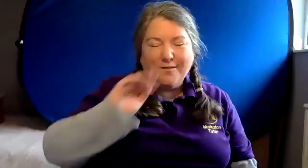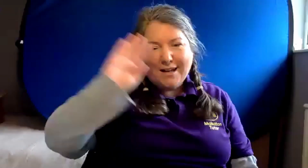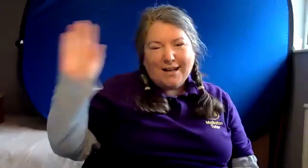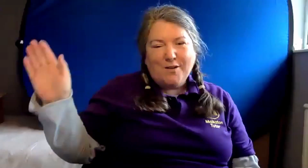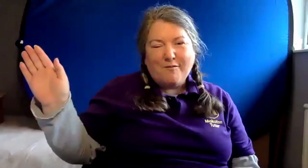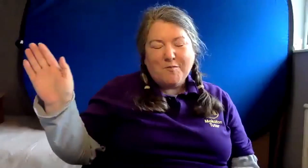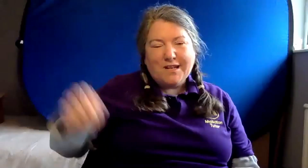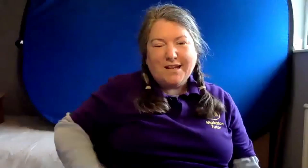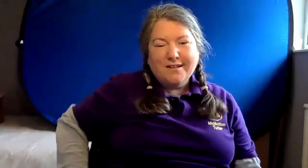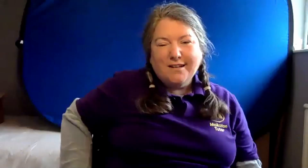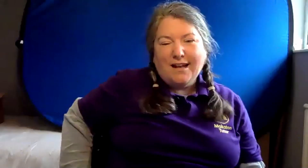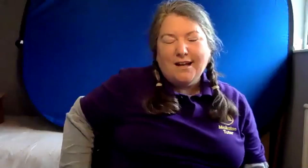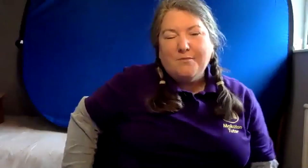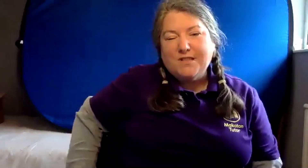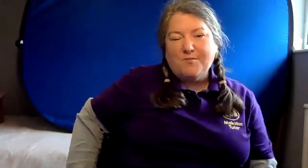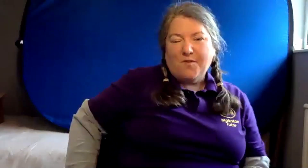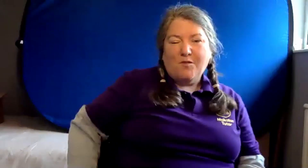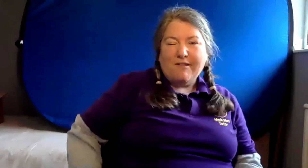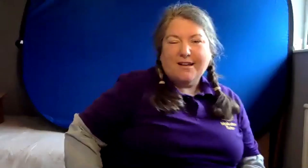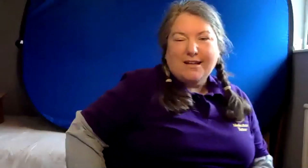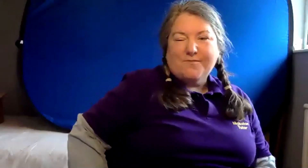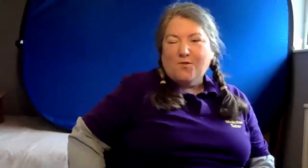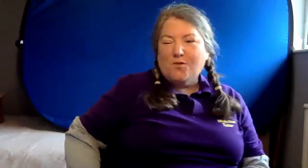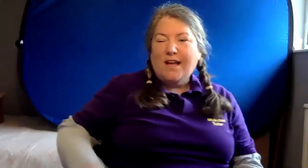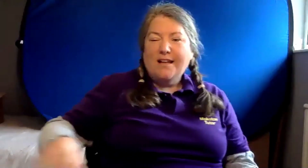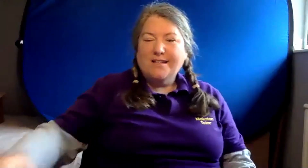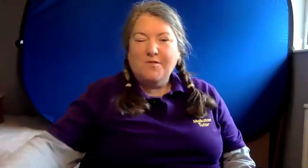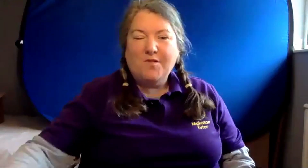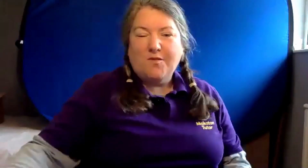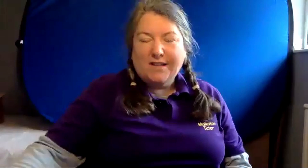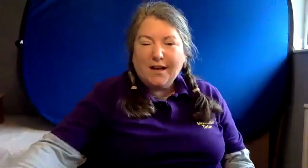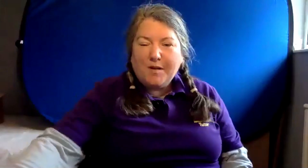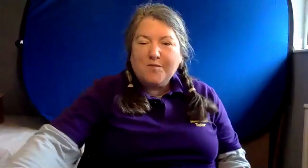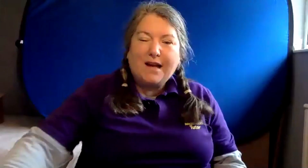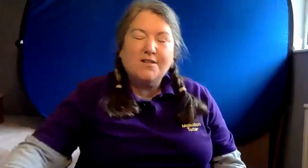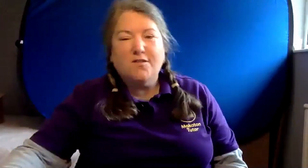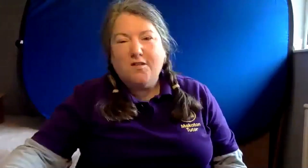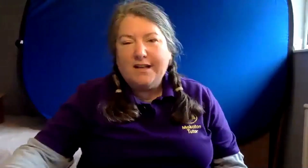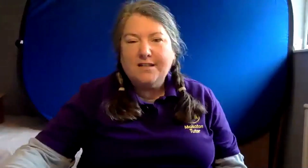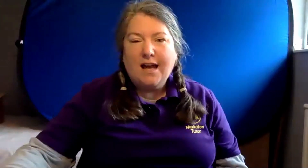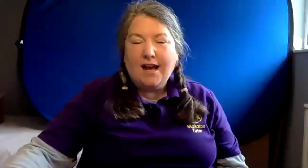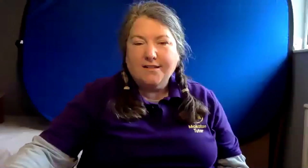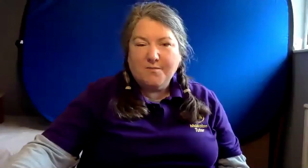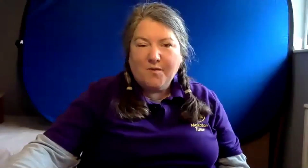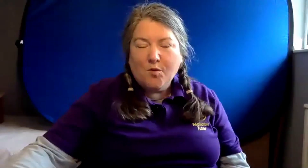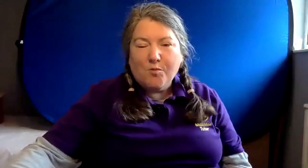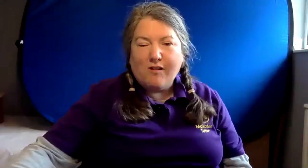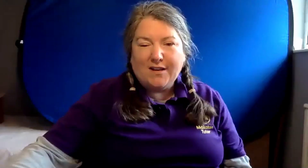Hello, everybody. Some of you I recognise before, some of you have got a little bit of Makaton knowledge, and some of you are brand new